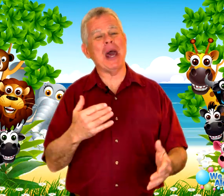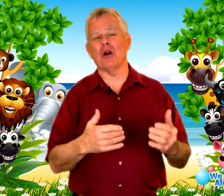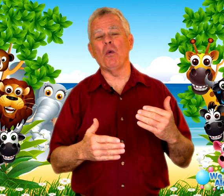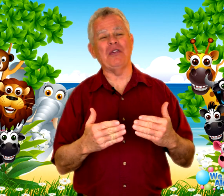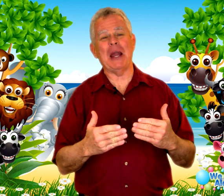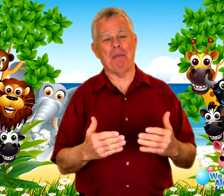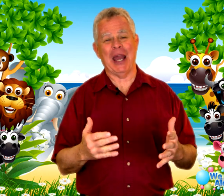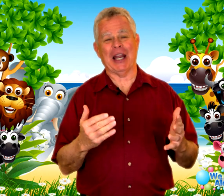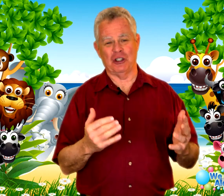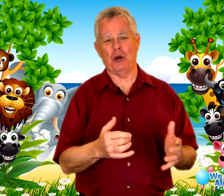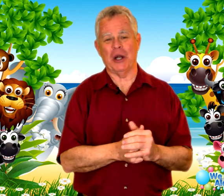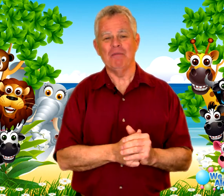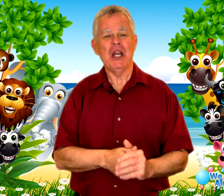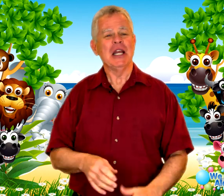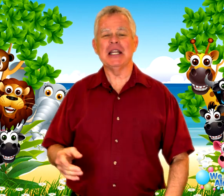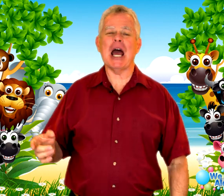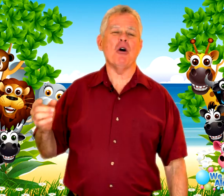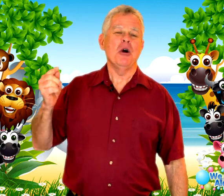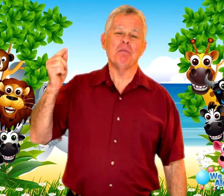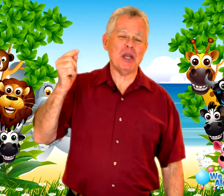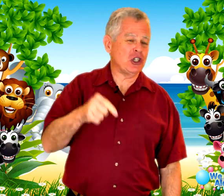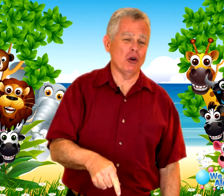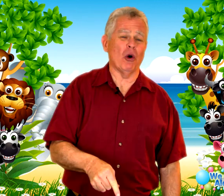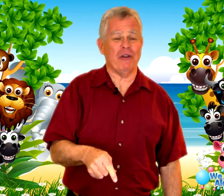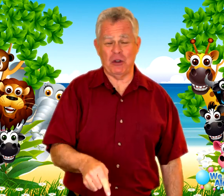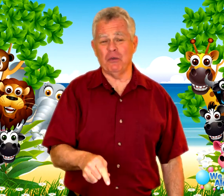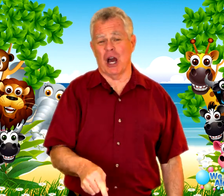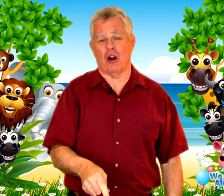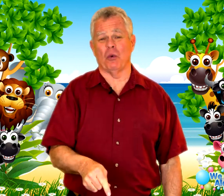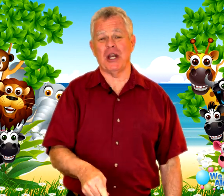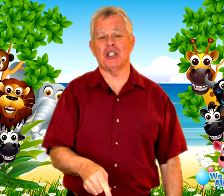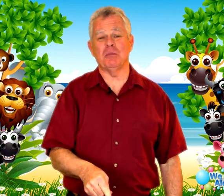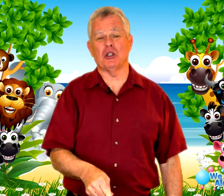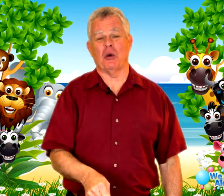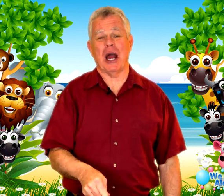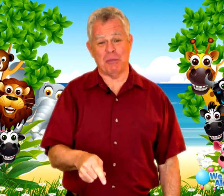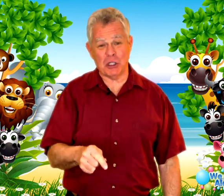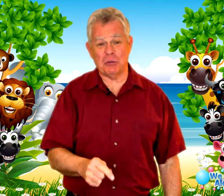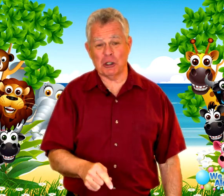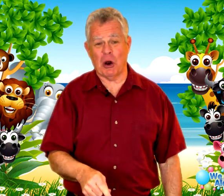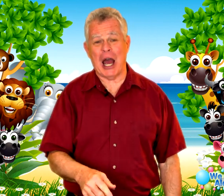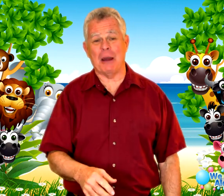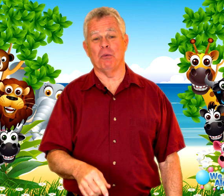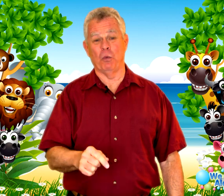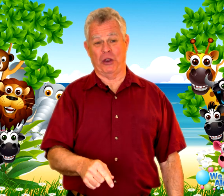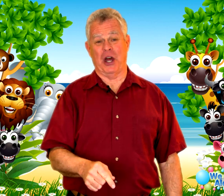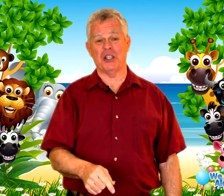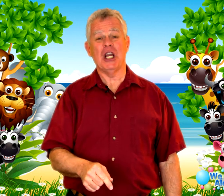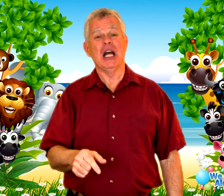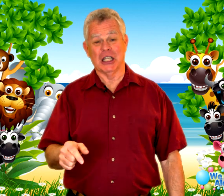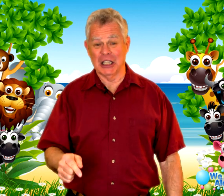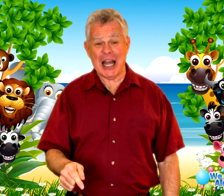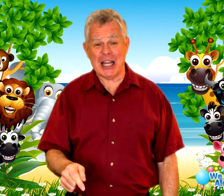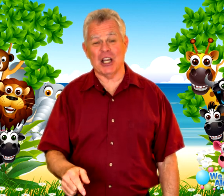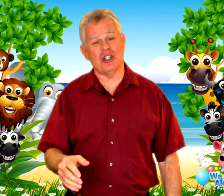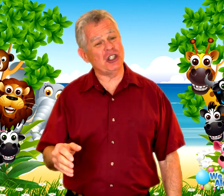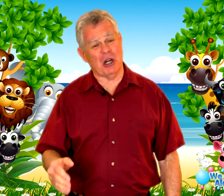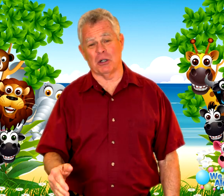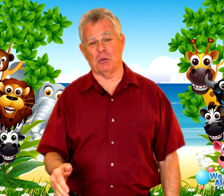matter what they pick, do it. Now, be sure if you've not already subscribed, subscribe with us, like us, share us